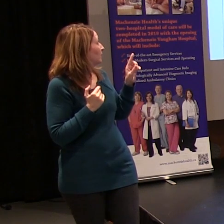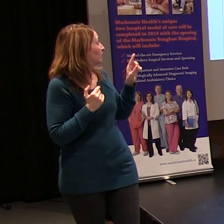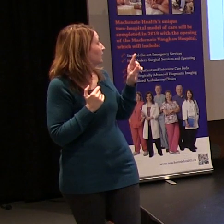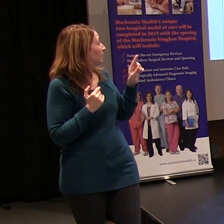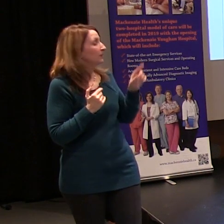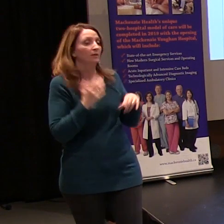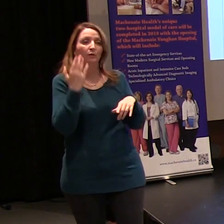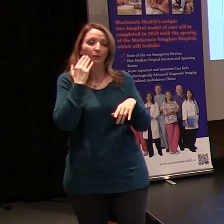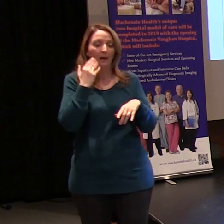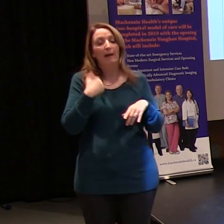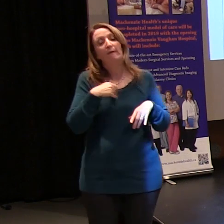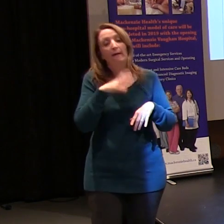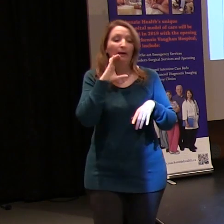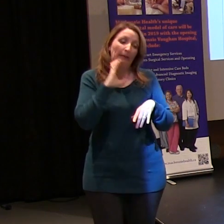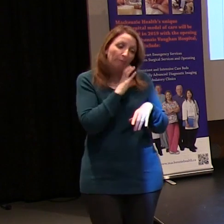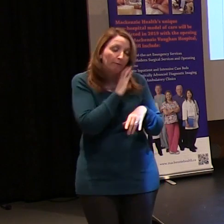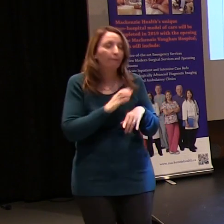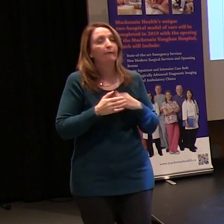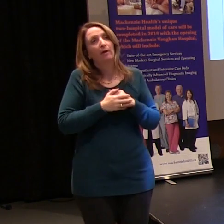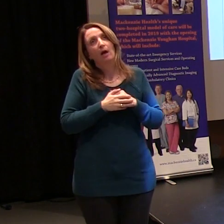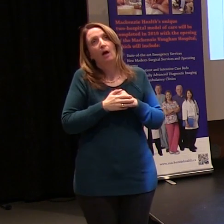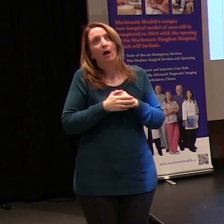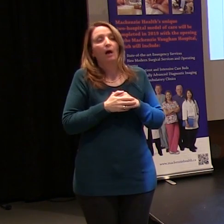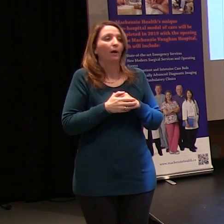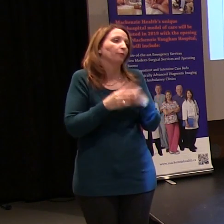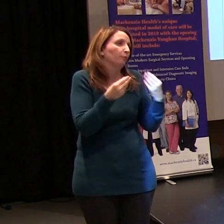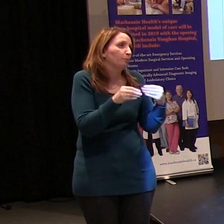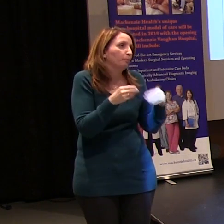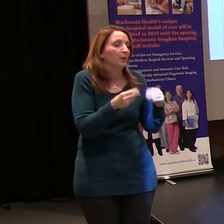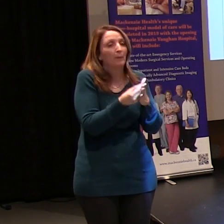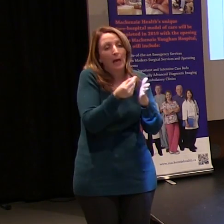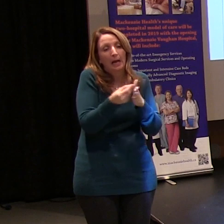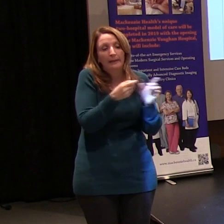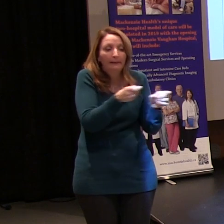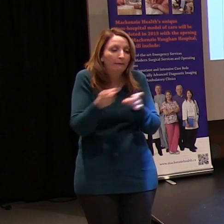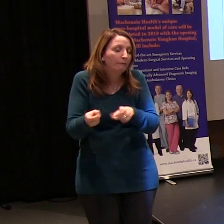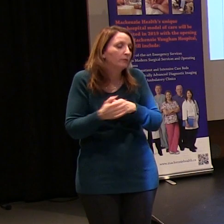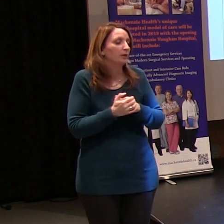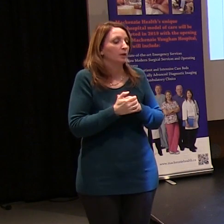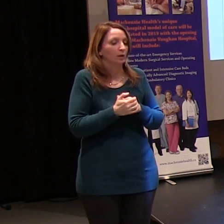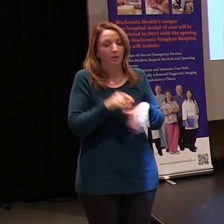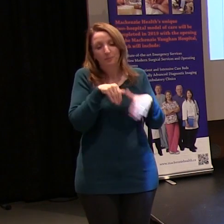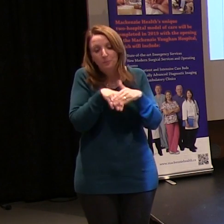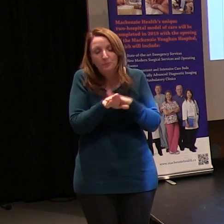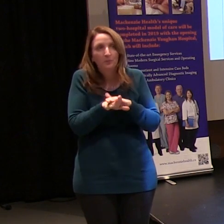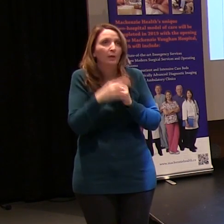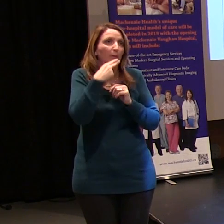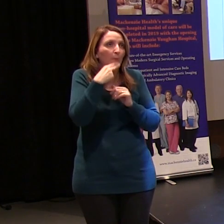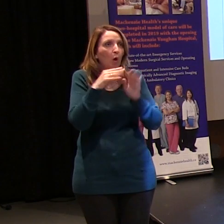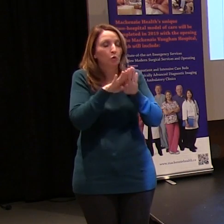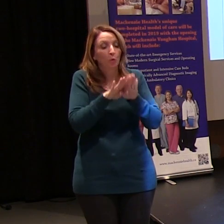bit of cafeteria, a little bit of gift shop, a little bit kind of stuff for public, but you have to go through, you know, a small door,